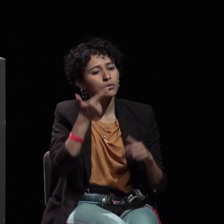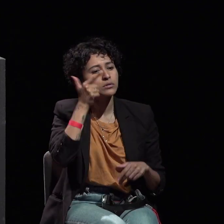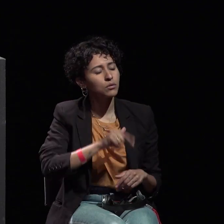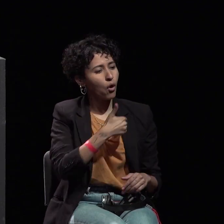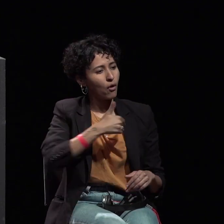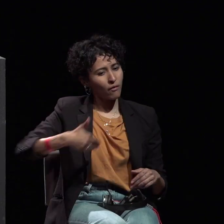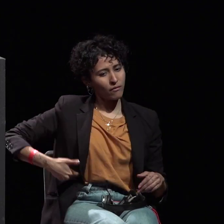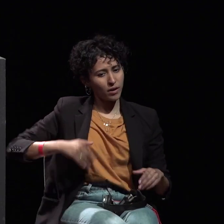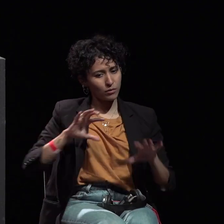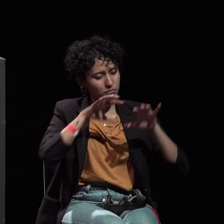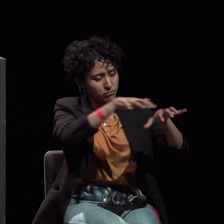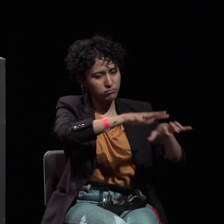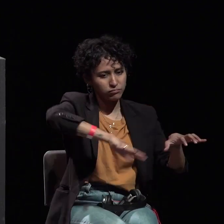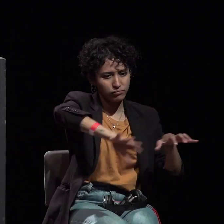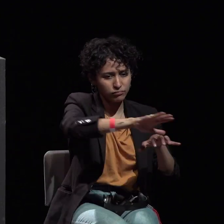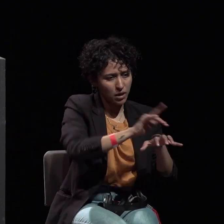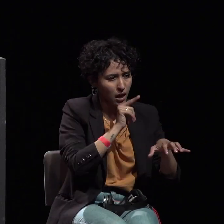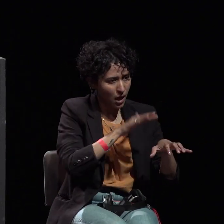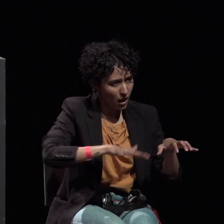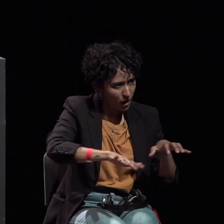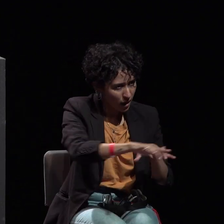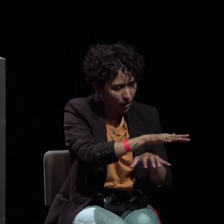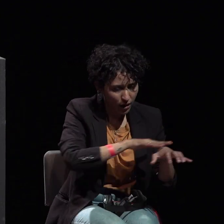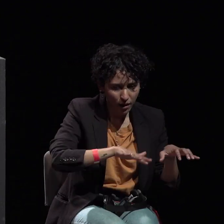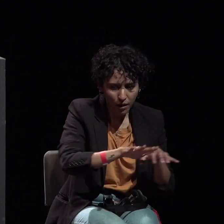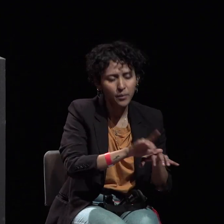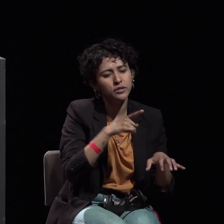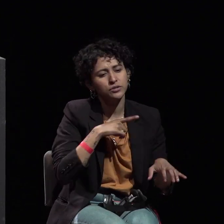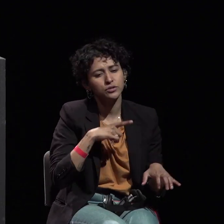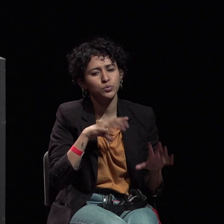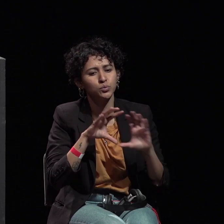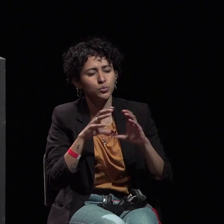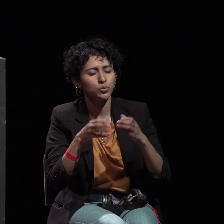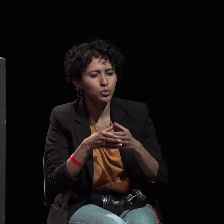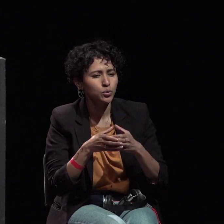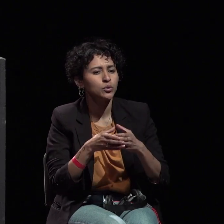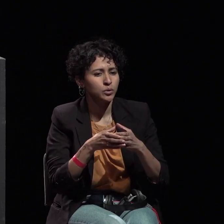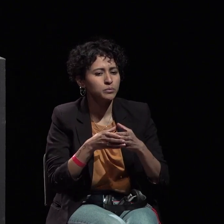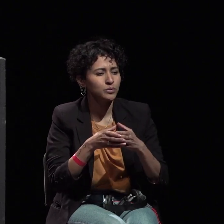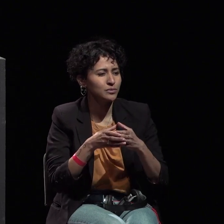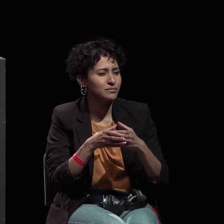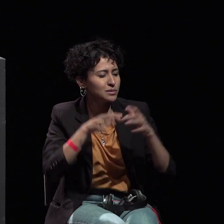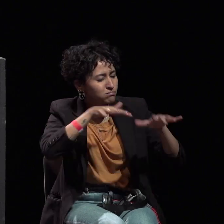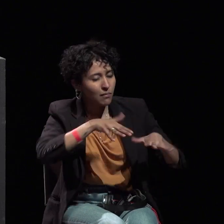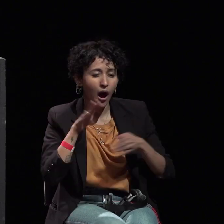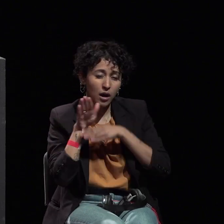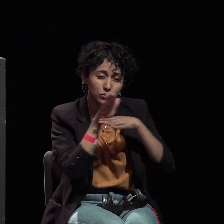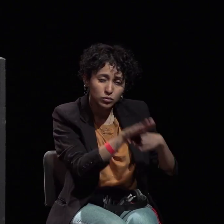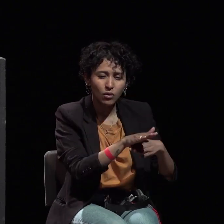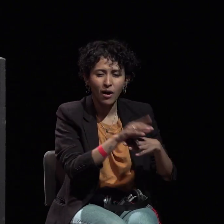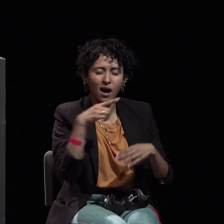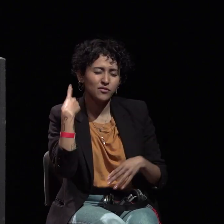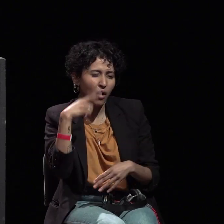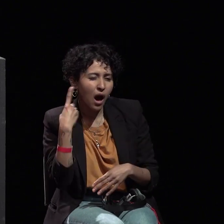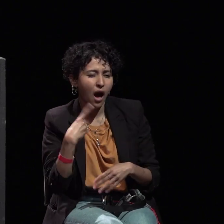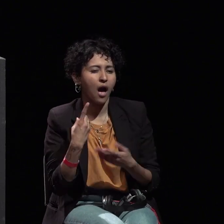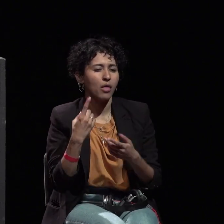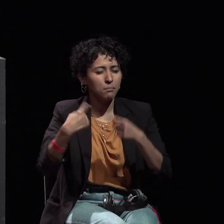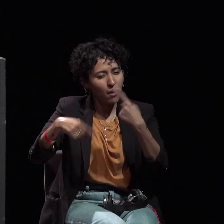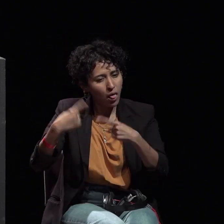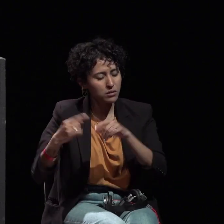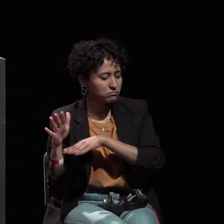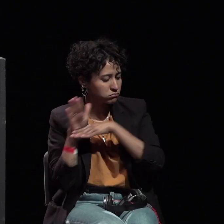Liliuokalani, just before and just after she was deposed by a group of American businessmen and lawyers. The two images make clear that an aesthetics